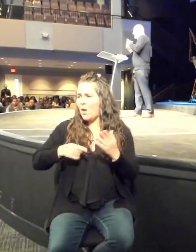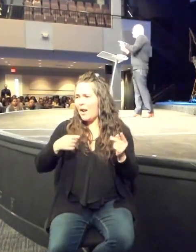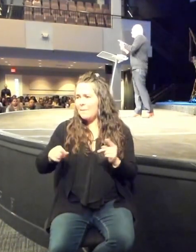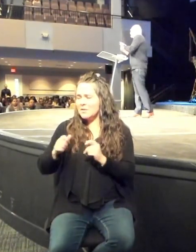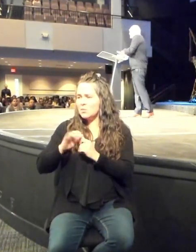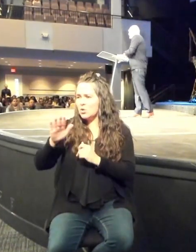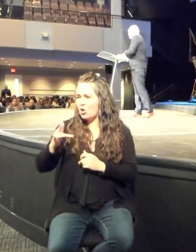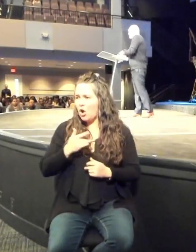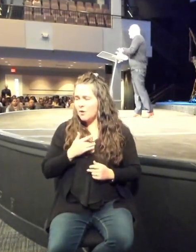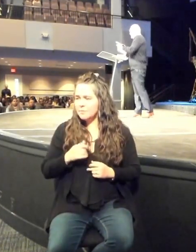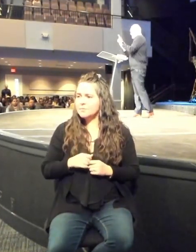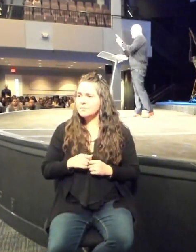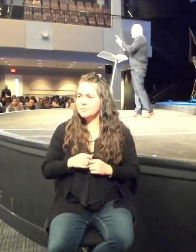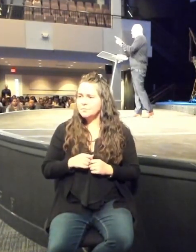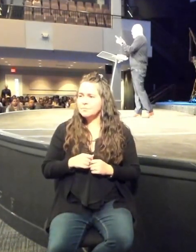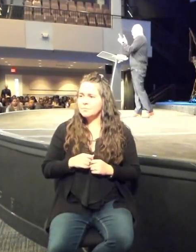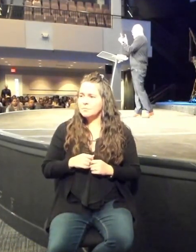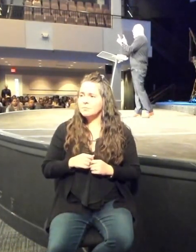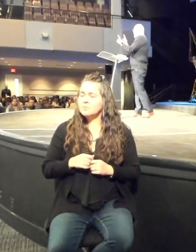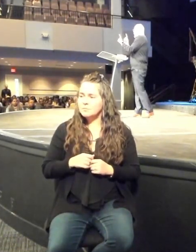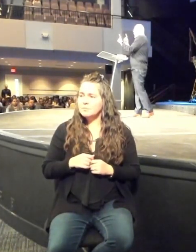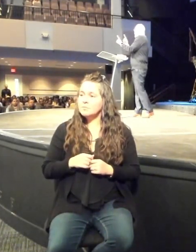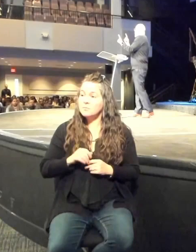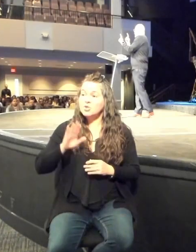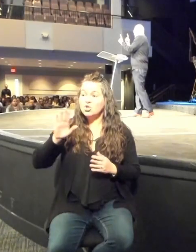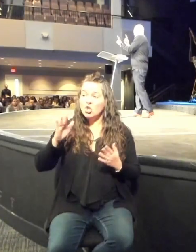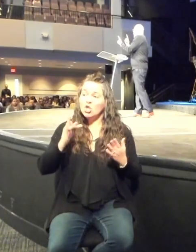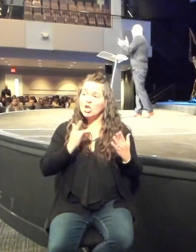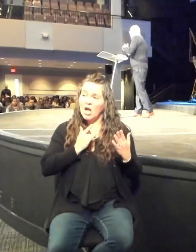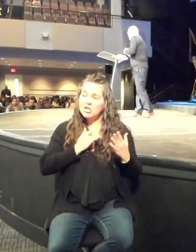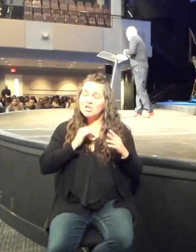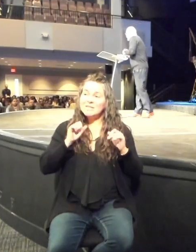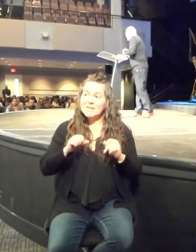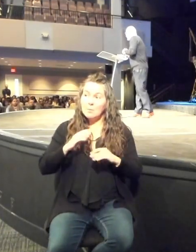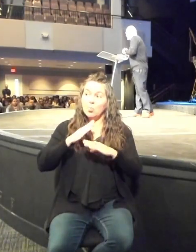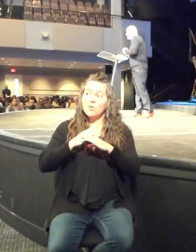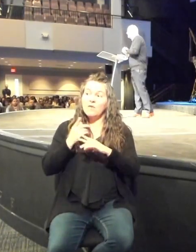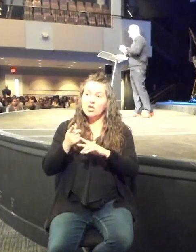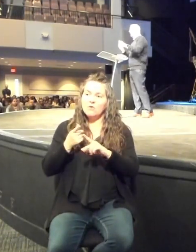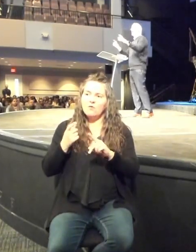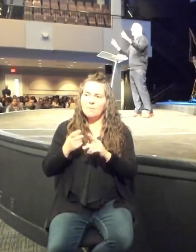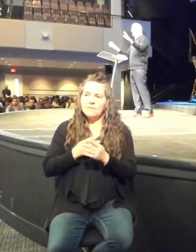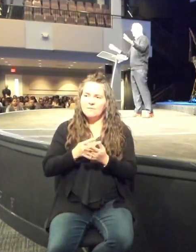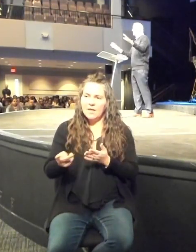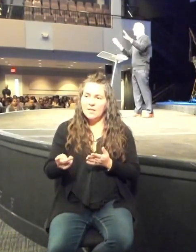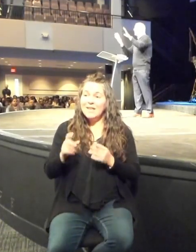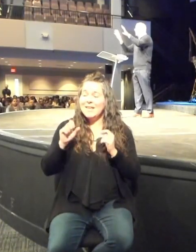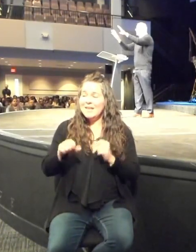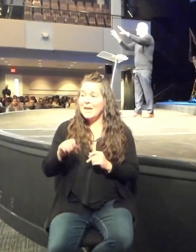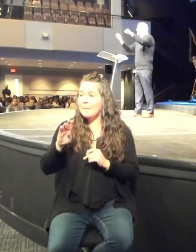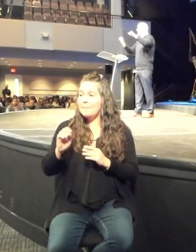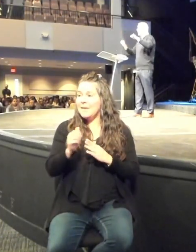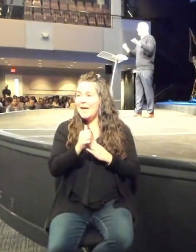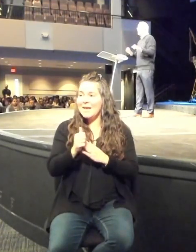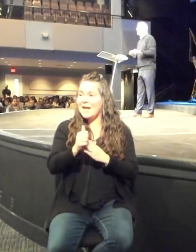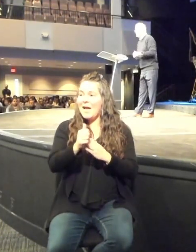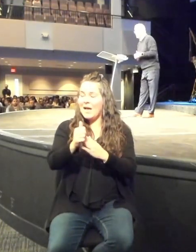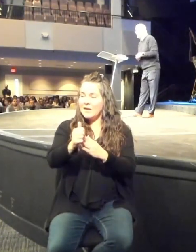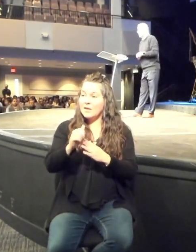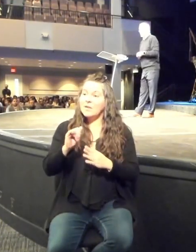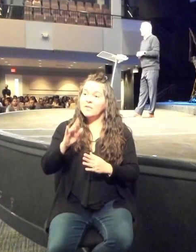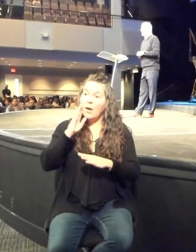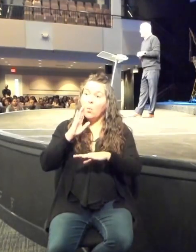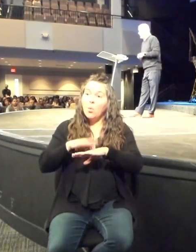only after you fail, but your conscience can also keep you from failing, okay? It can be a guide in your life that warns you before